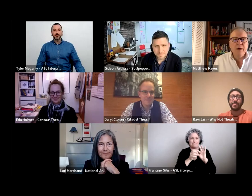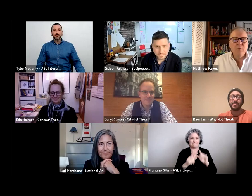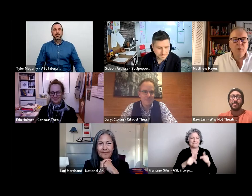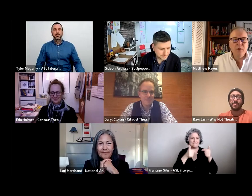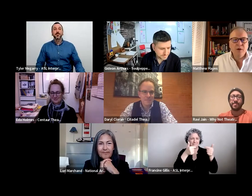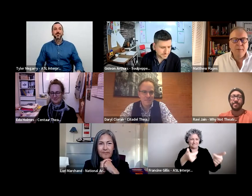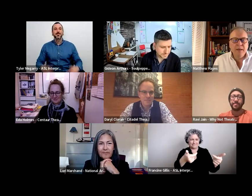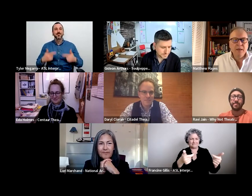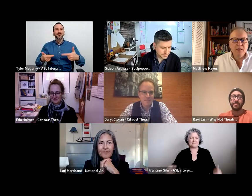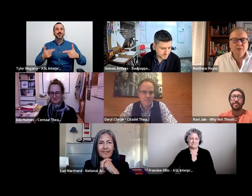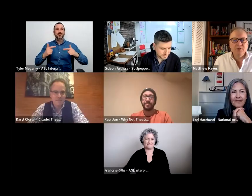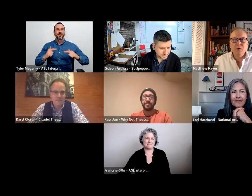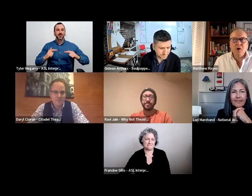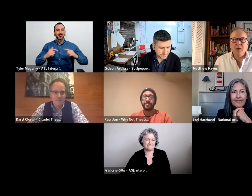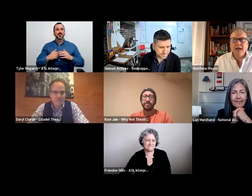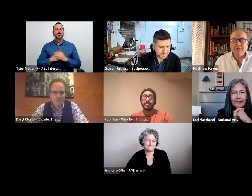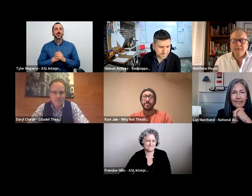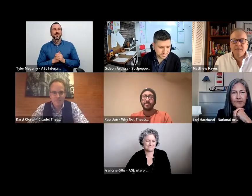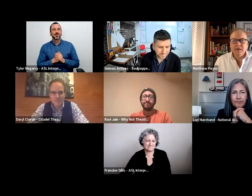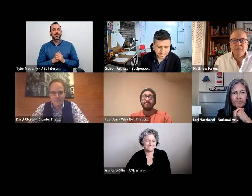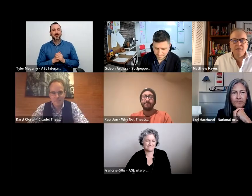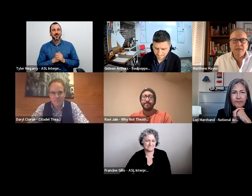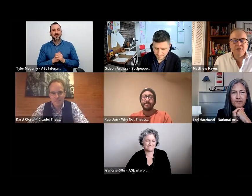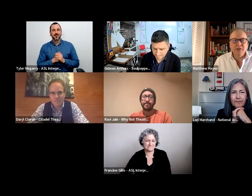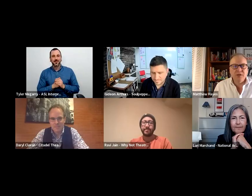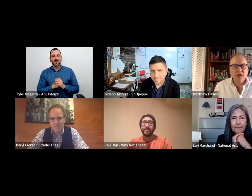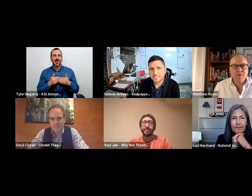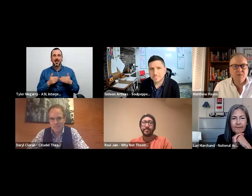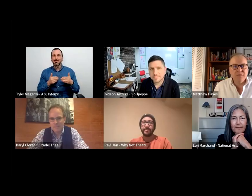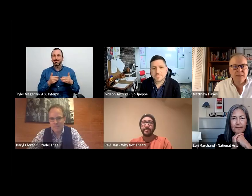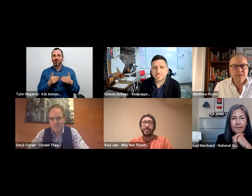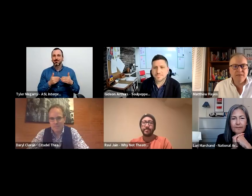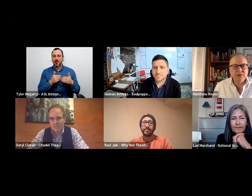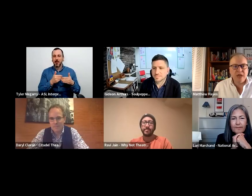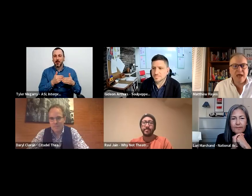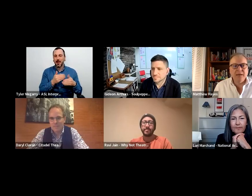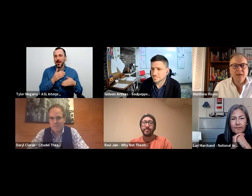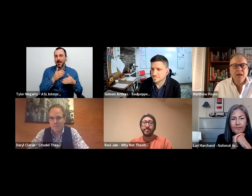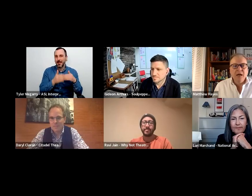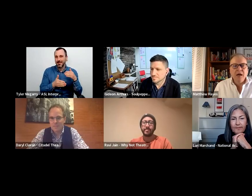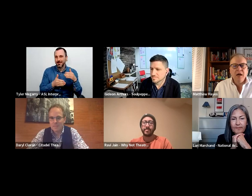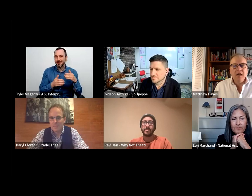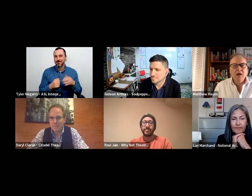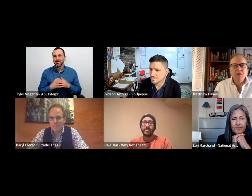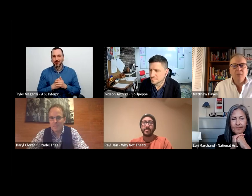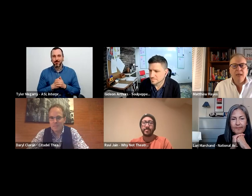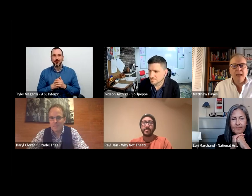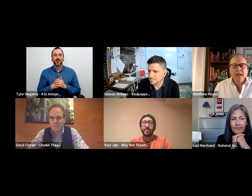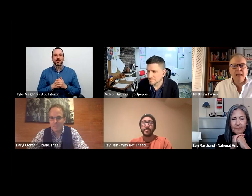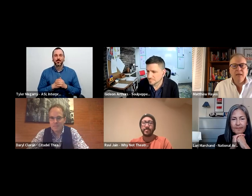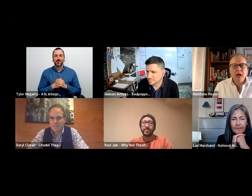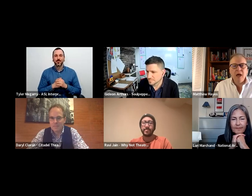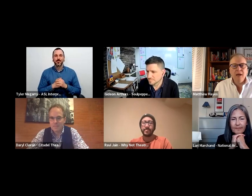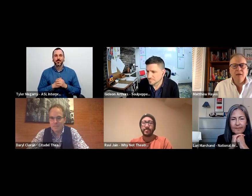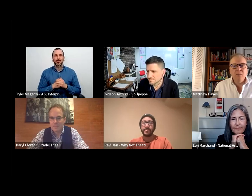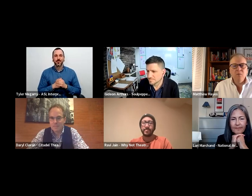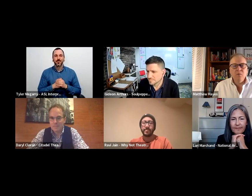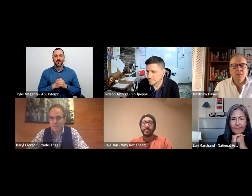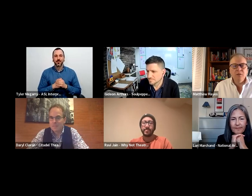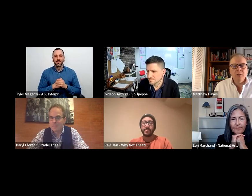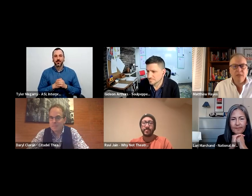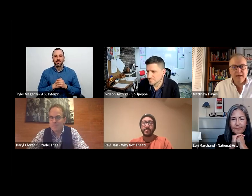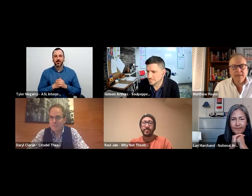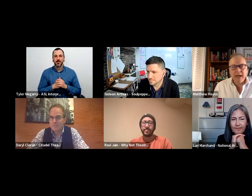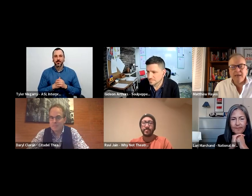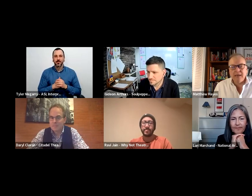So we're coming to our last little section of today's chat. And I